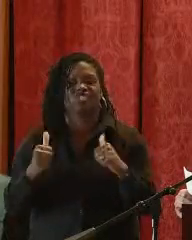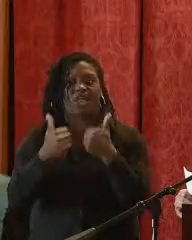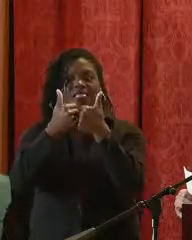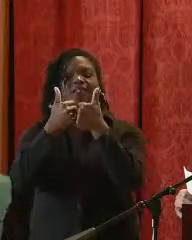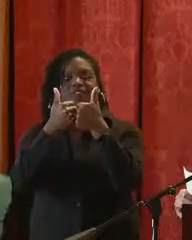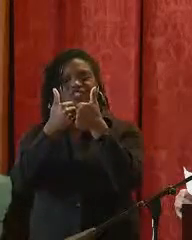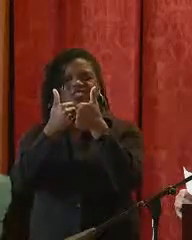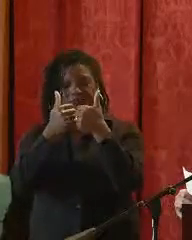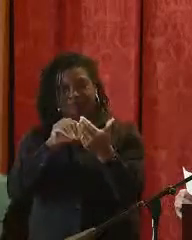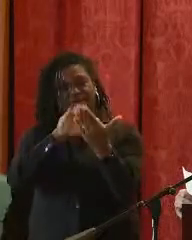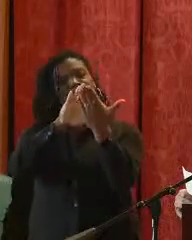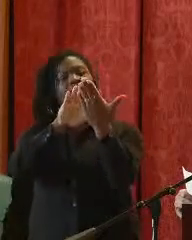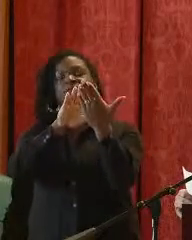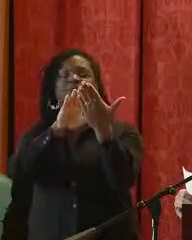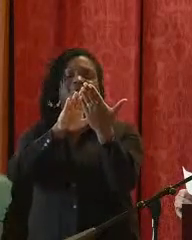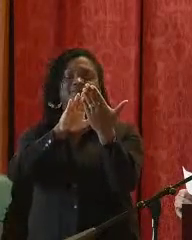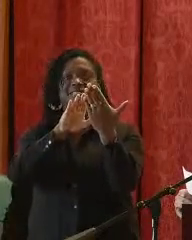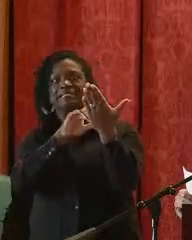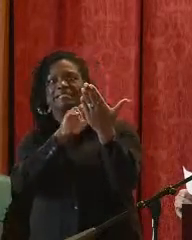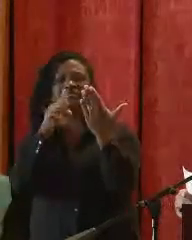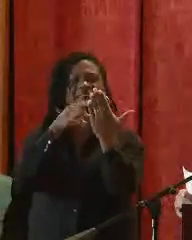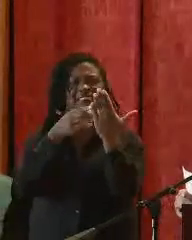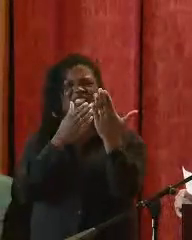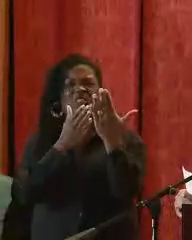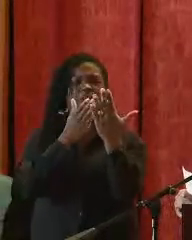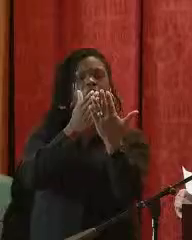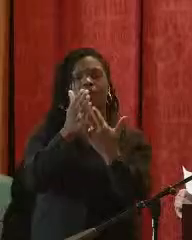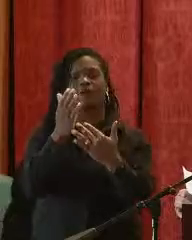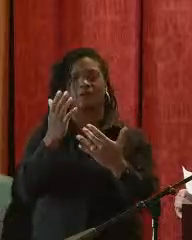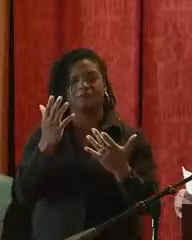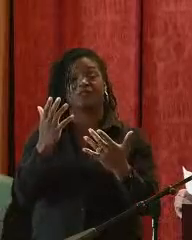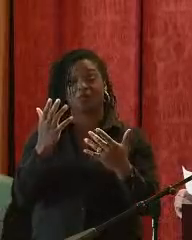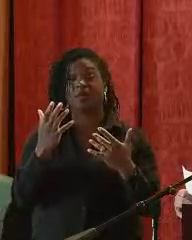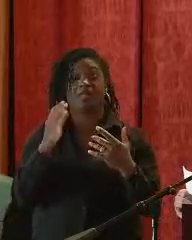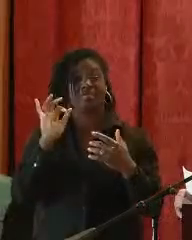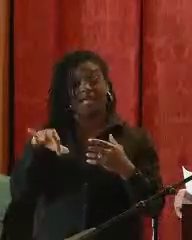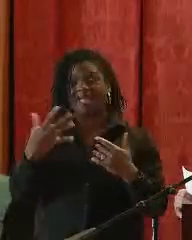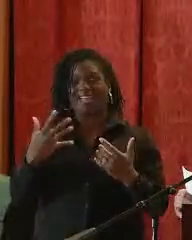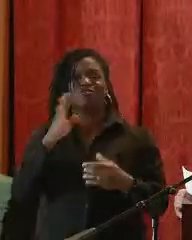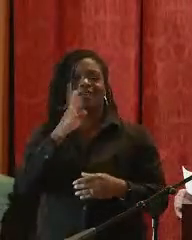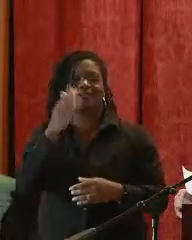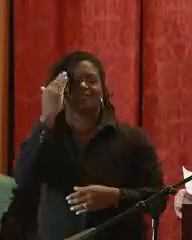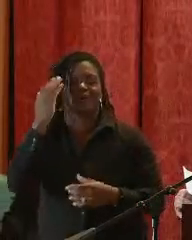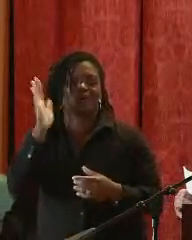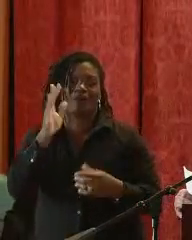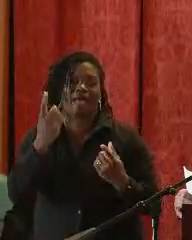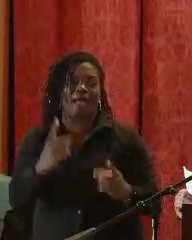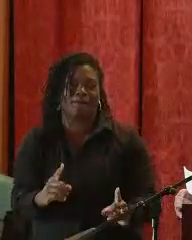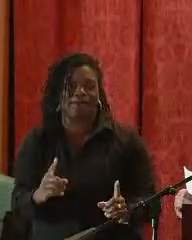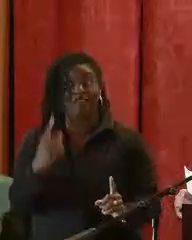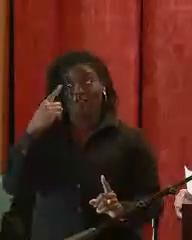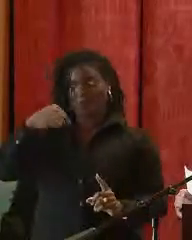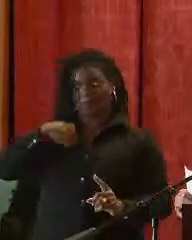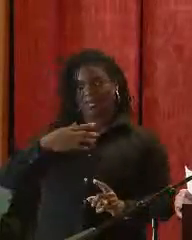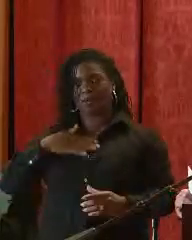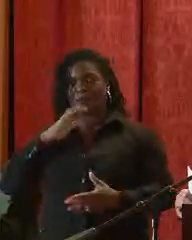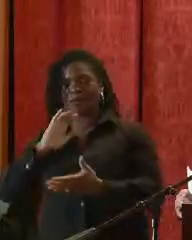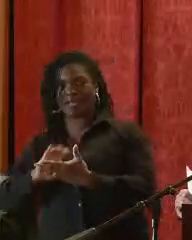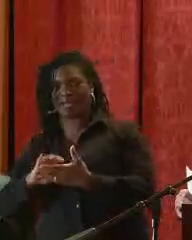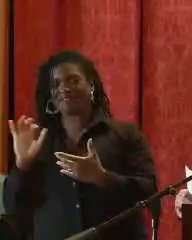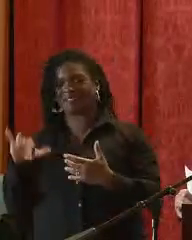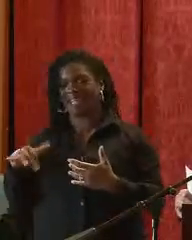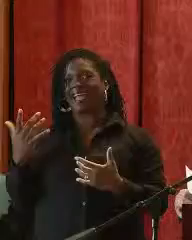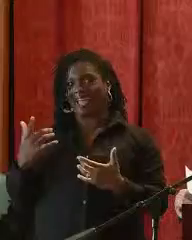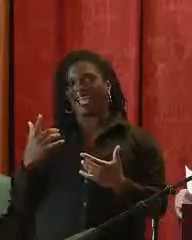that. And for Paula and me, it's our adult kids. We enjoy them, we love them, and don't get me wrong, we love when they visit us, but